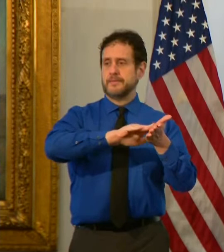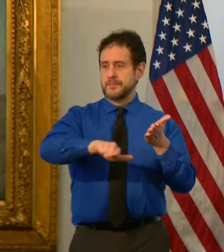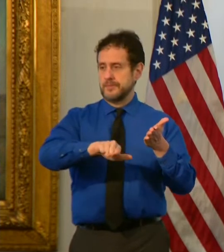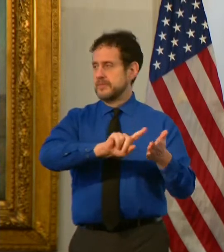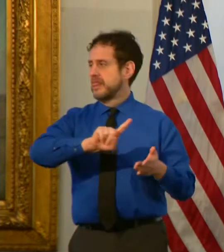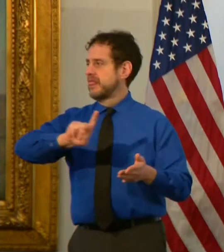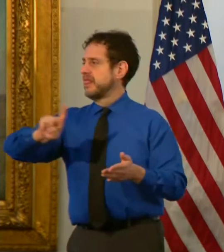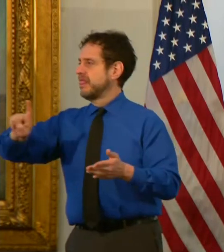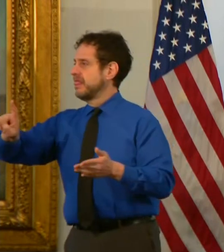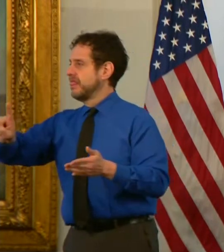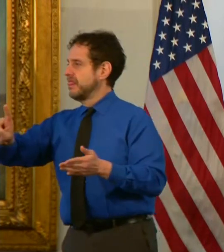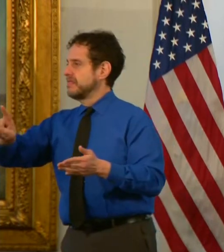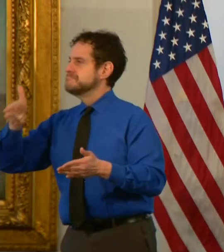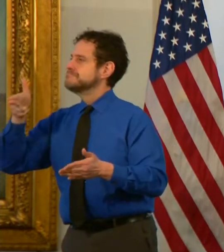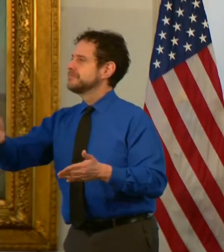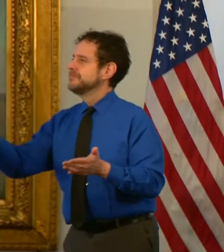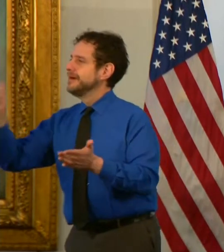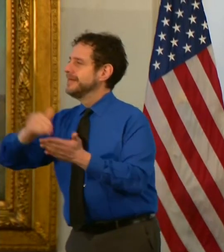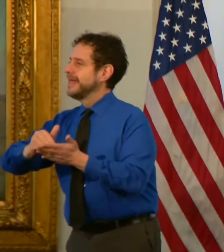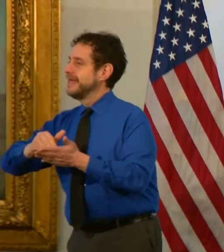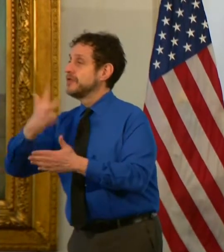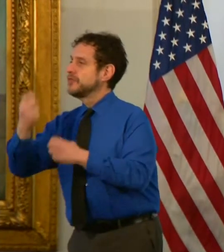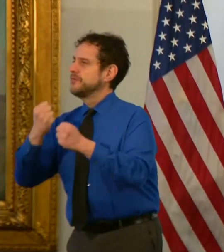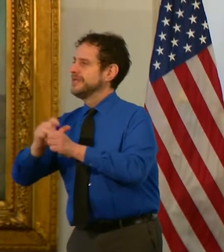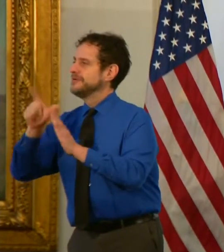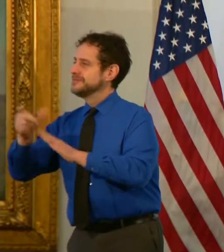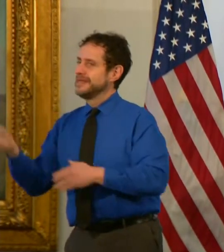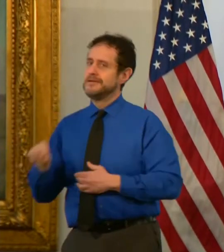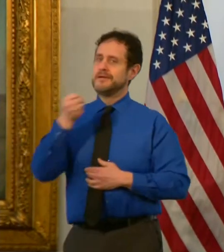up back in the criminal justice system 3 years later.